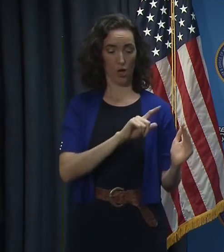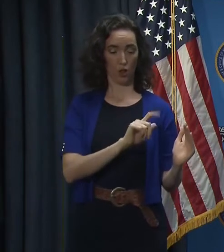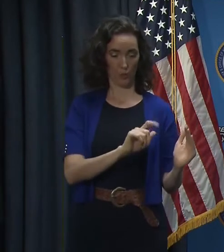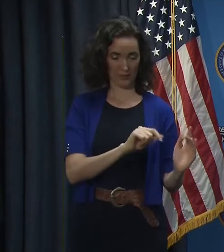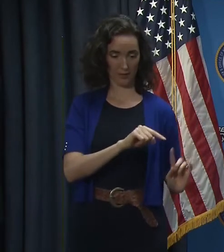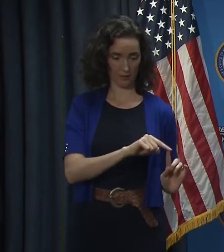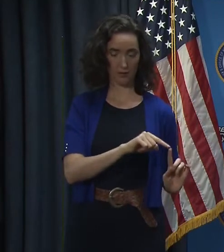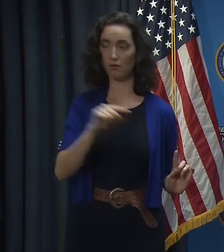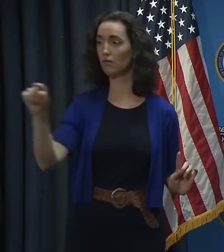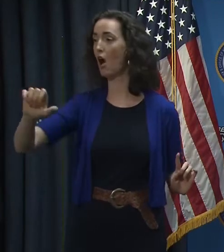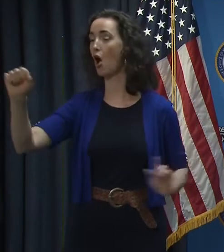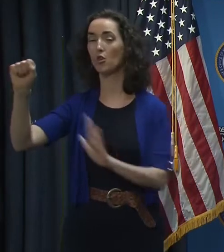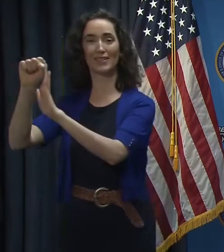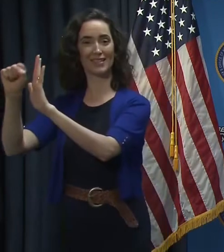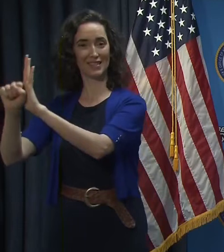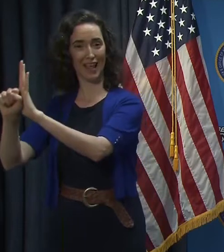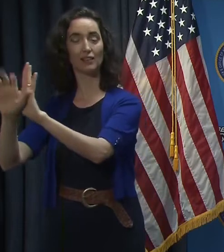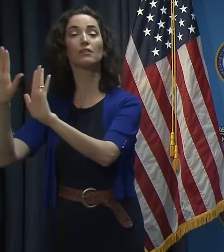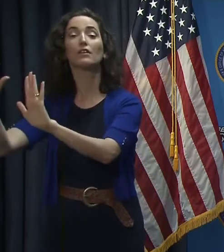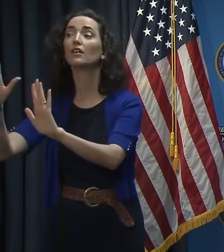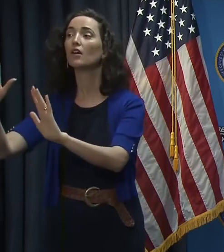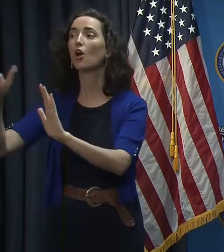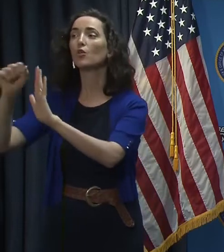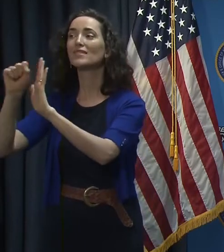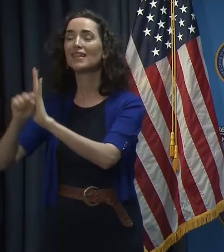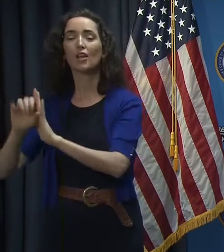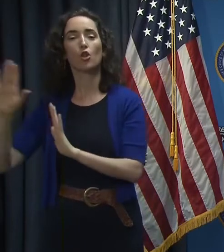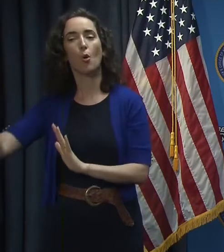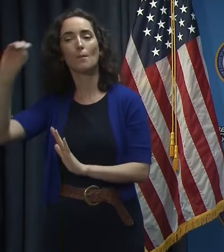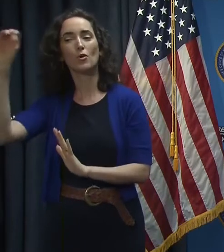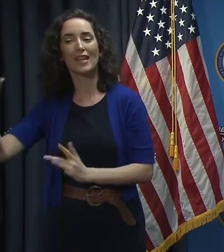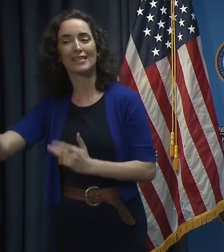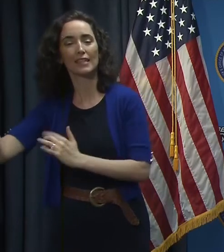other states based on per capita case counts.